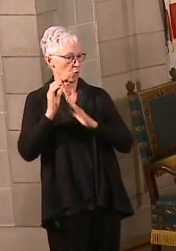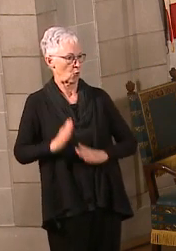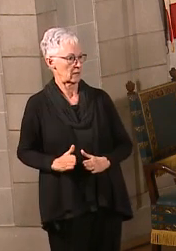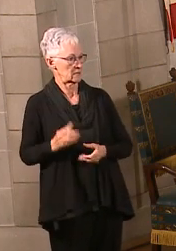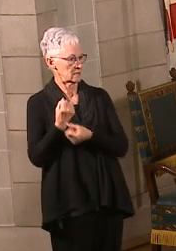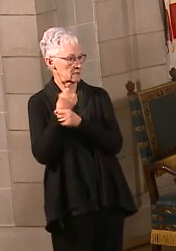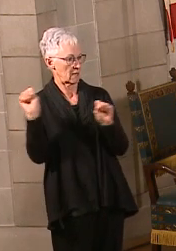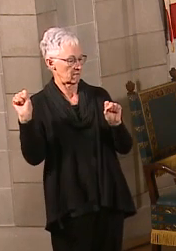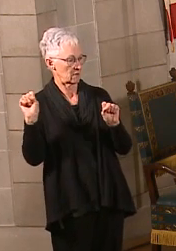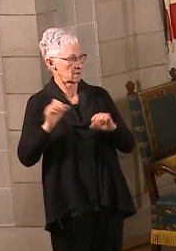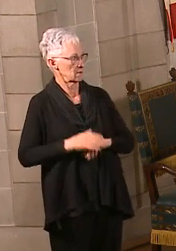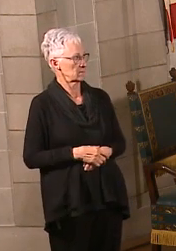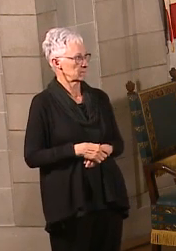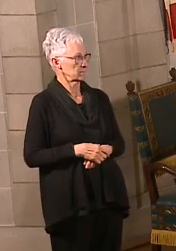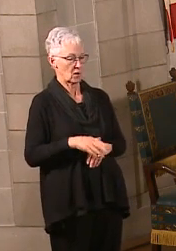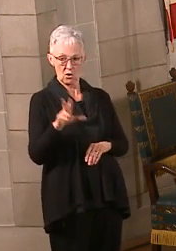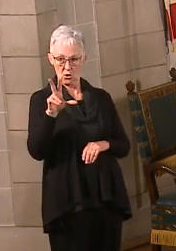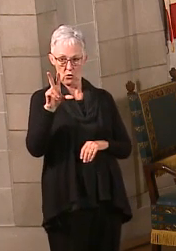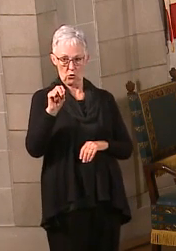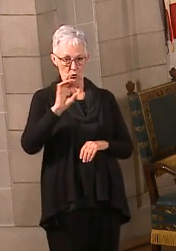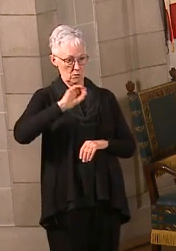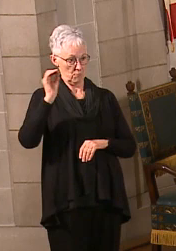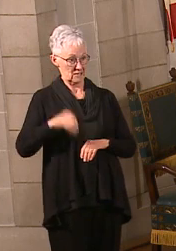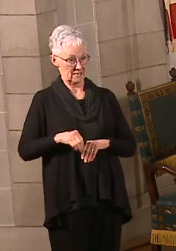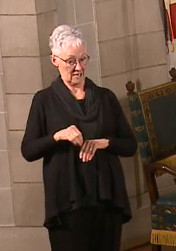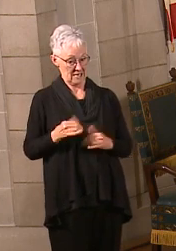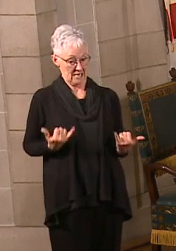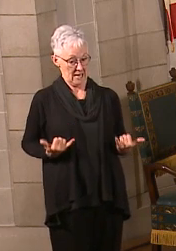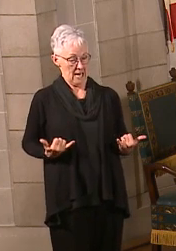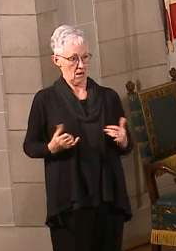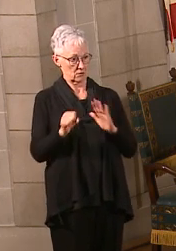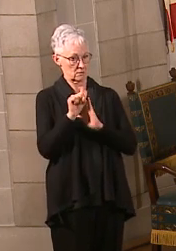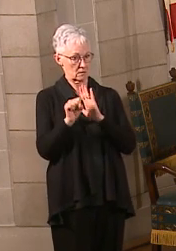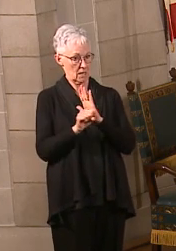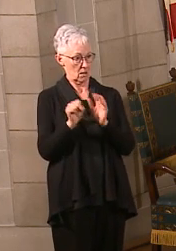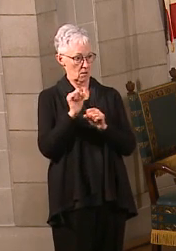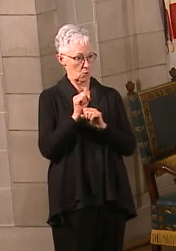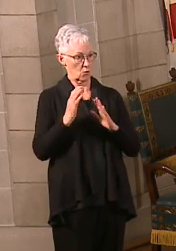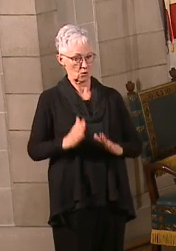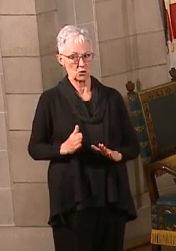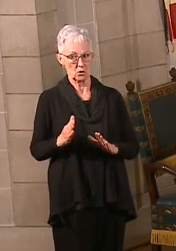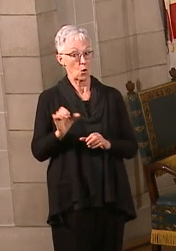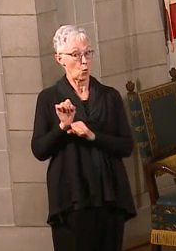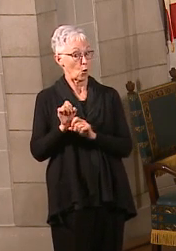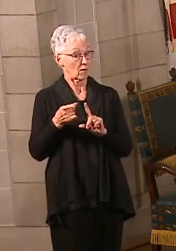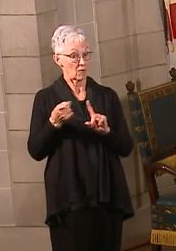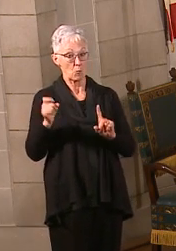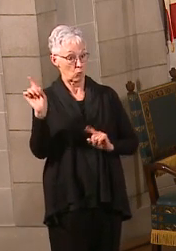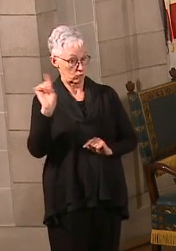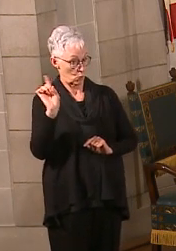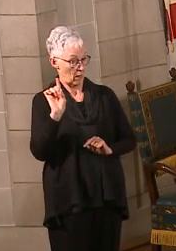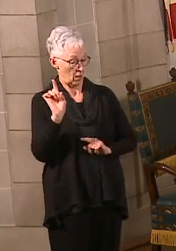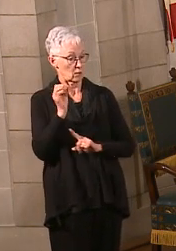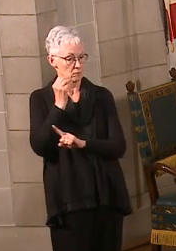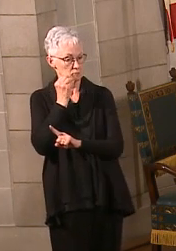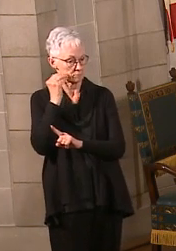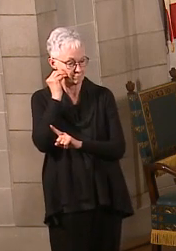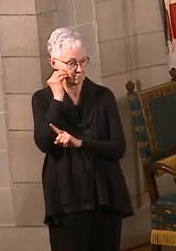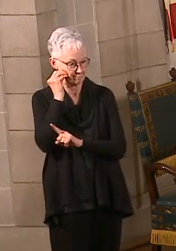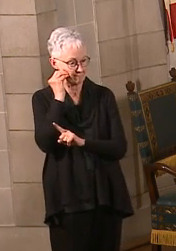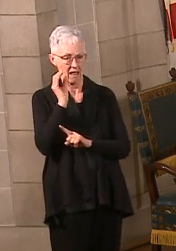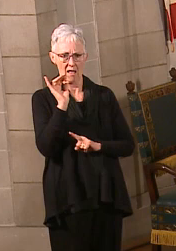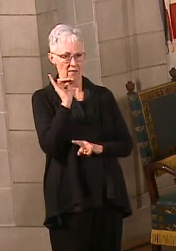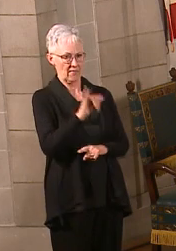of our workforce right now is working from home or otherwise has a distributed work style. And that's really a remarkable